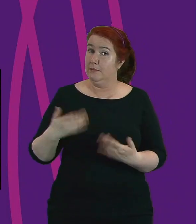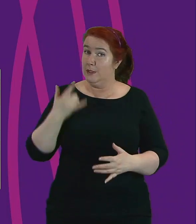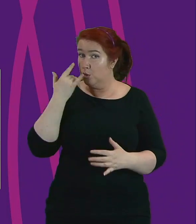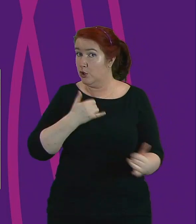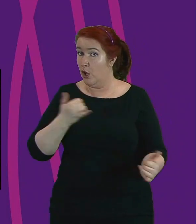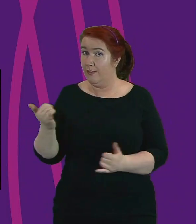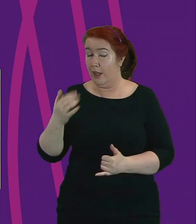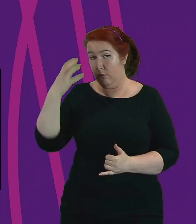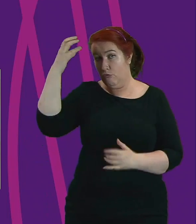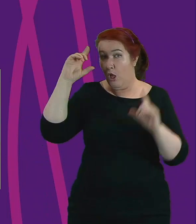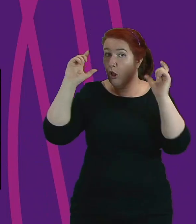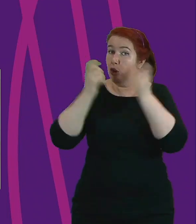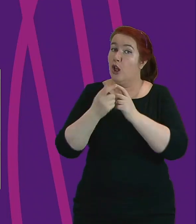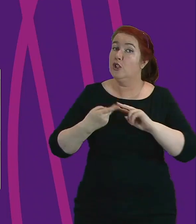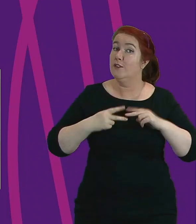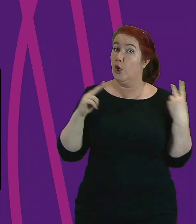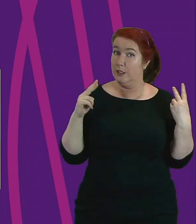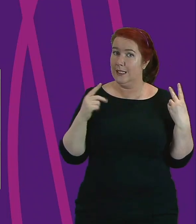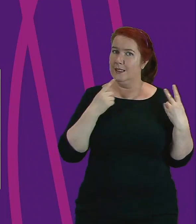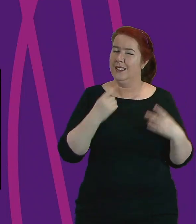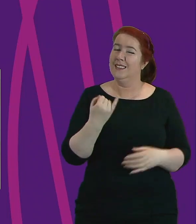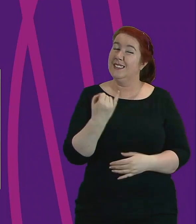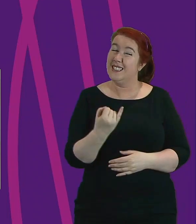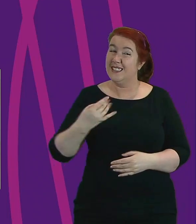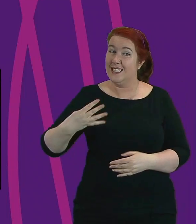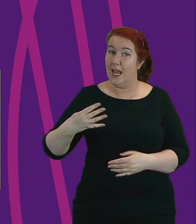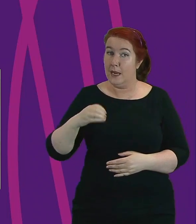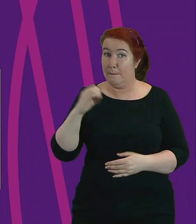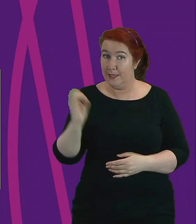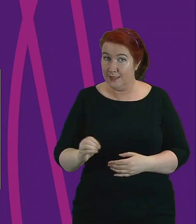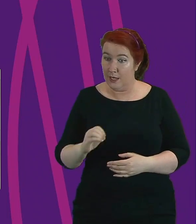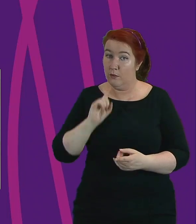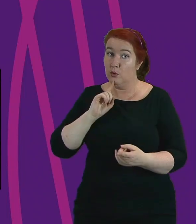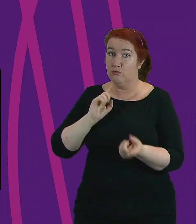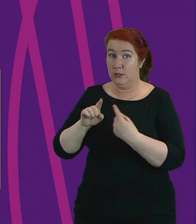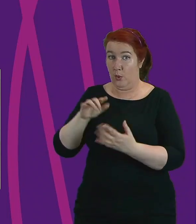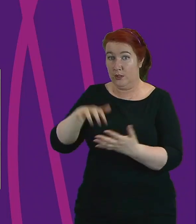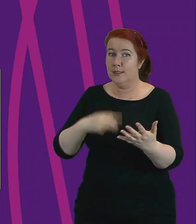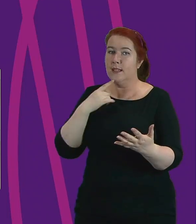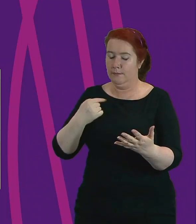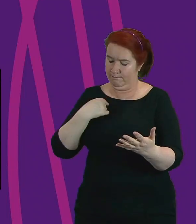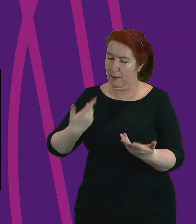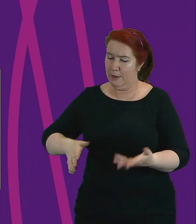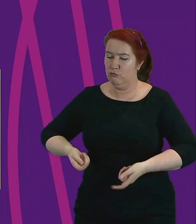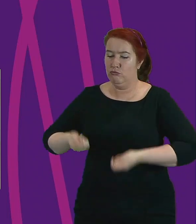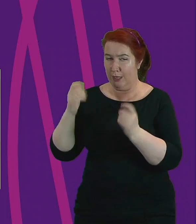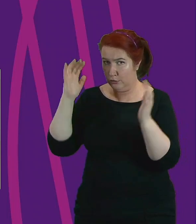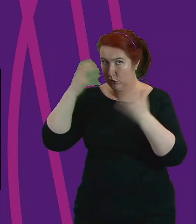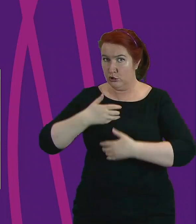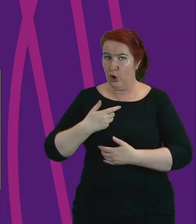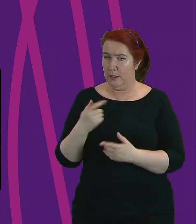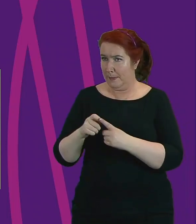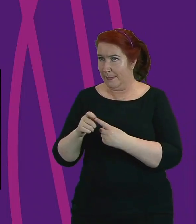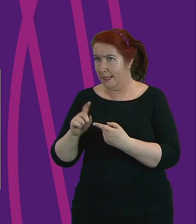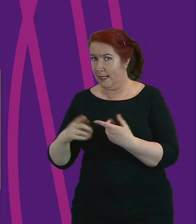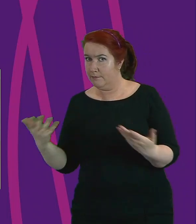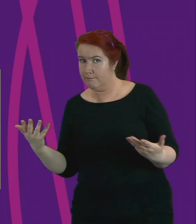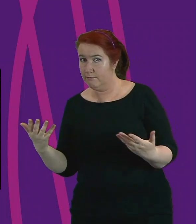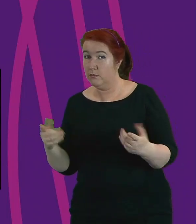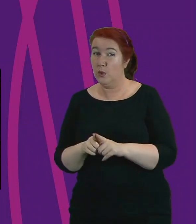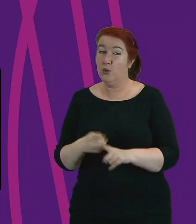Nursing revealed that 69% of respondents had raised concerns about PPE, and 46%, including those working